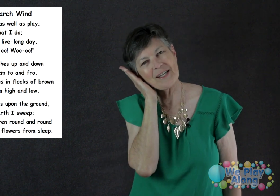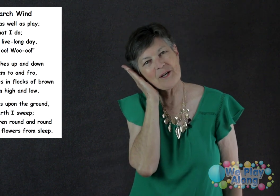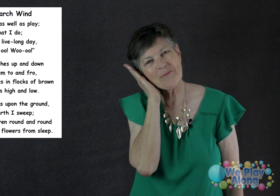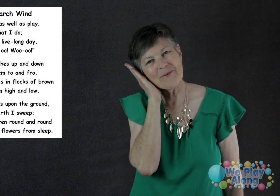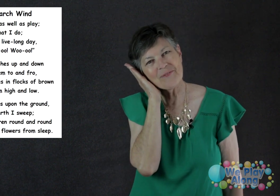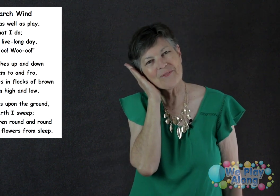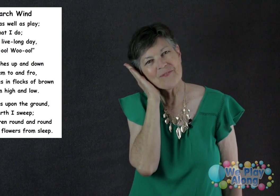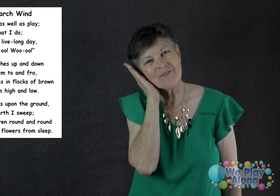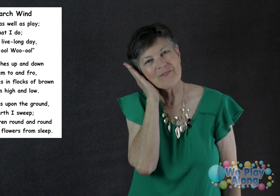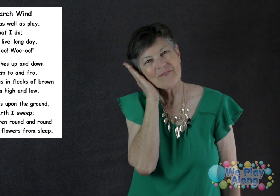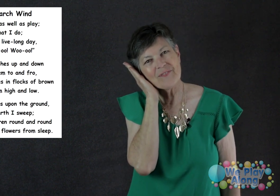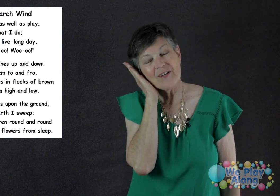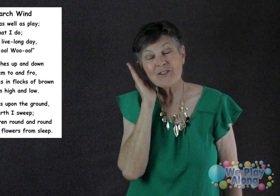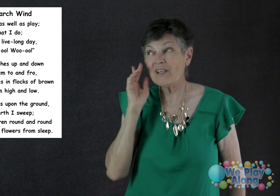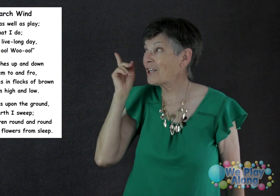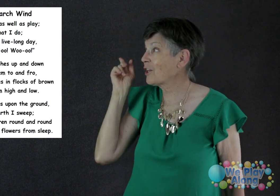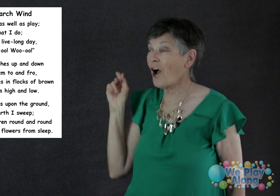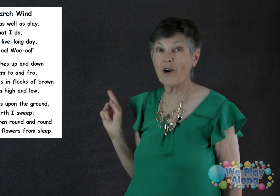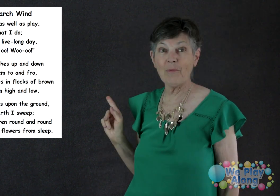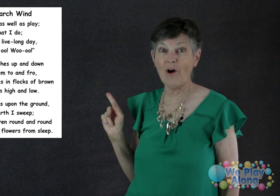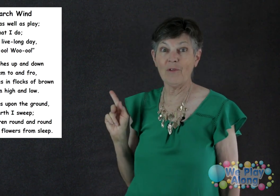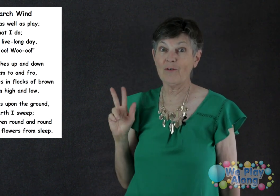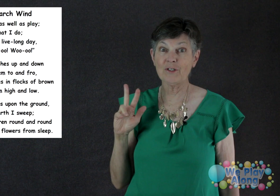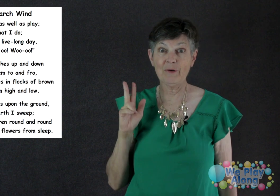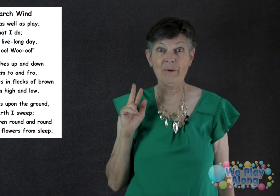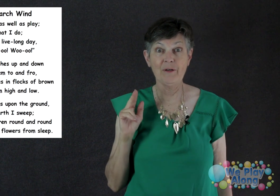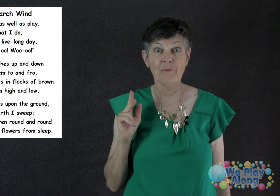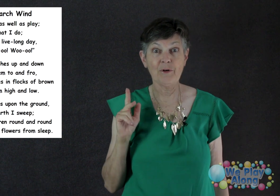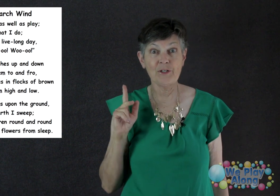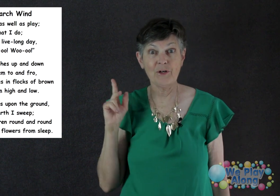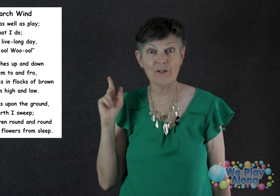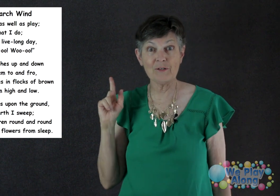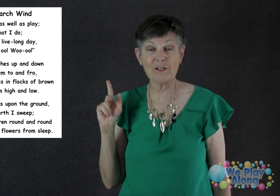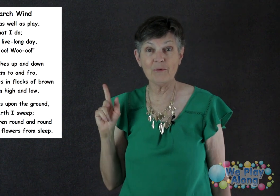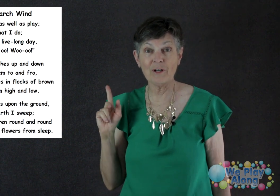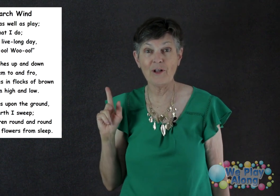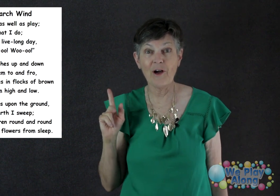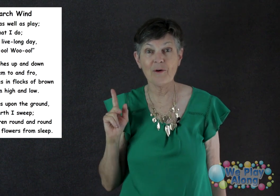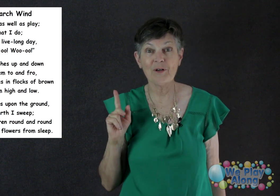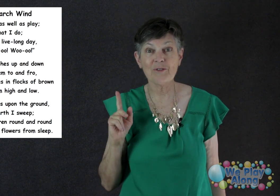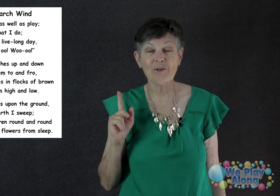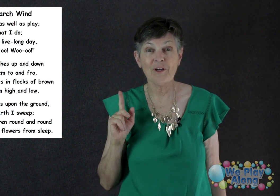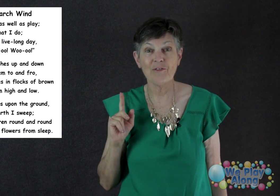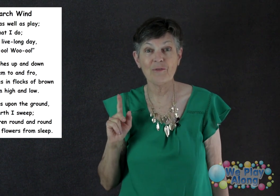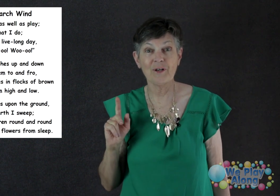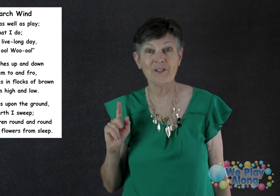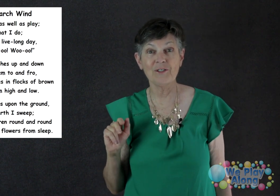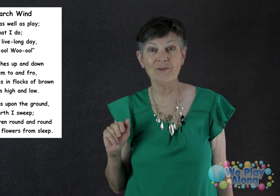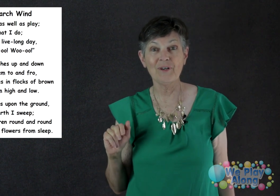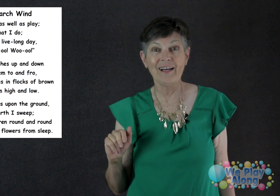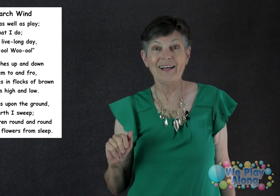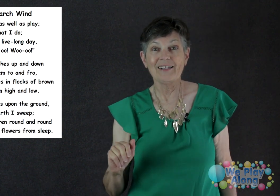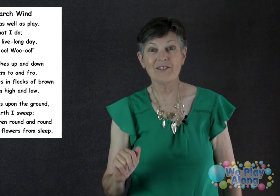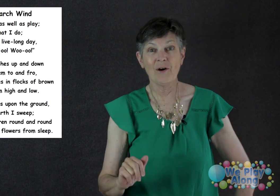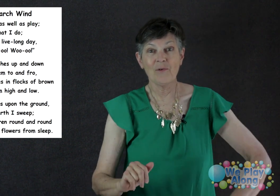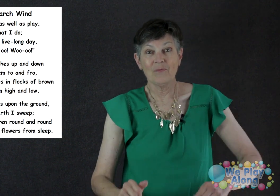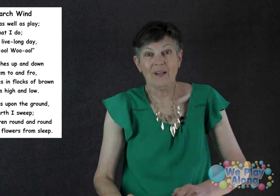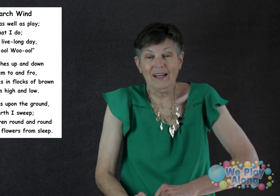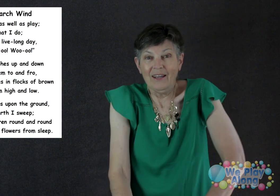sleep. So this is a longer poem. The first three we did were pretty short. This is a little bit longer, but it's really a fun one to do. So, you